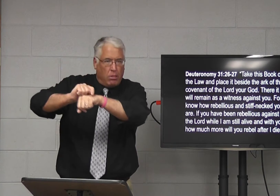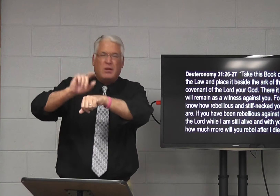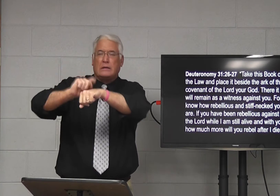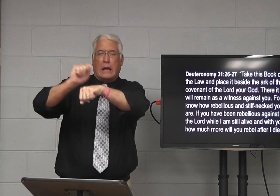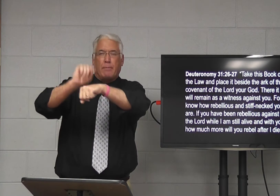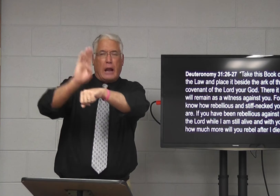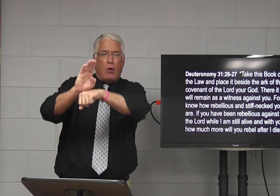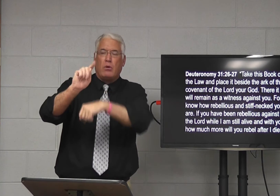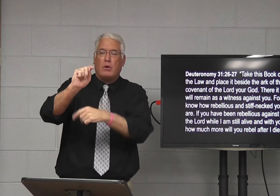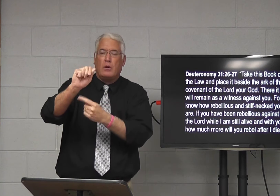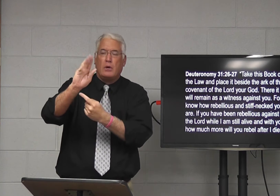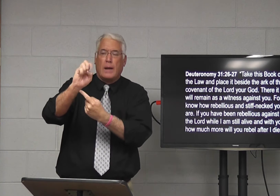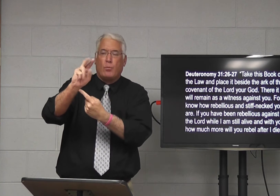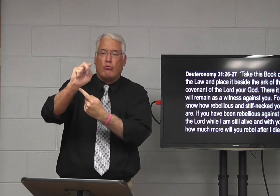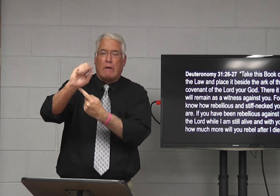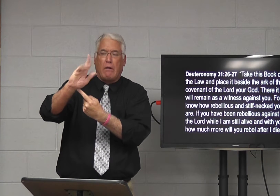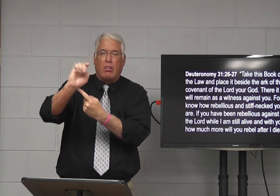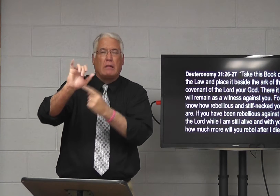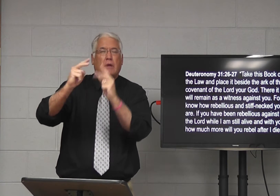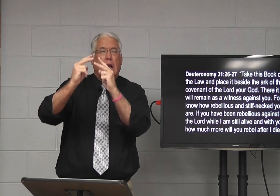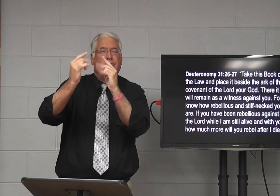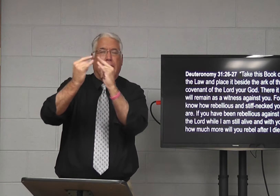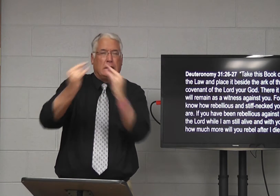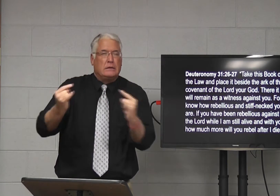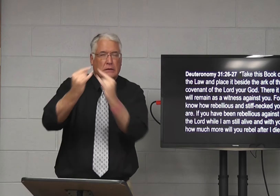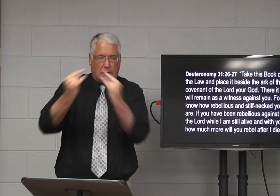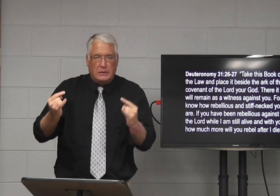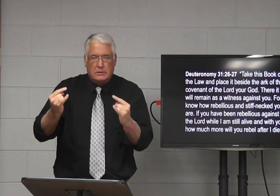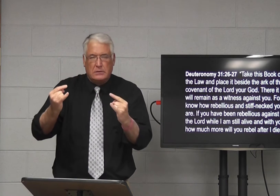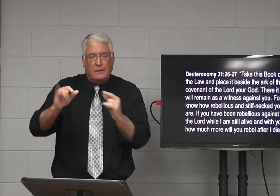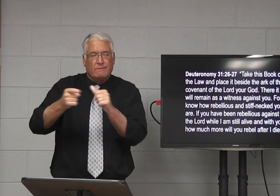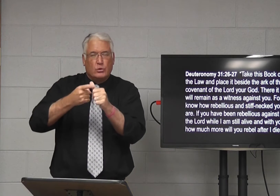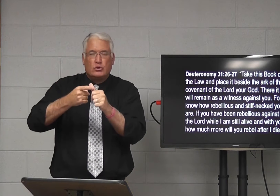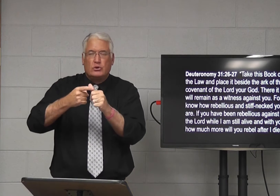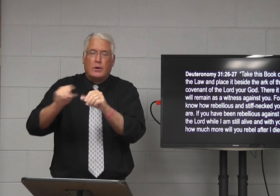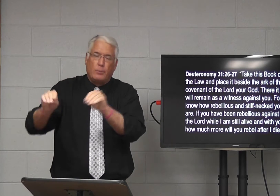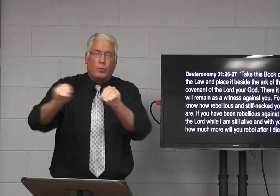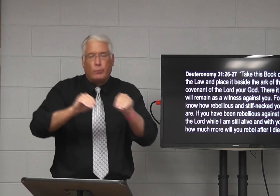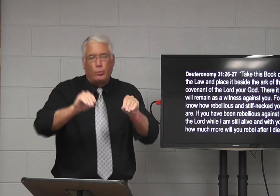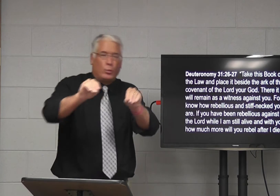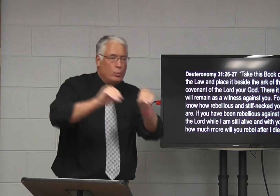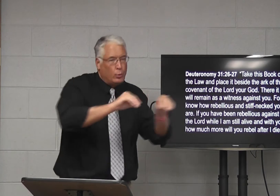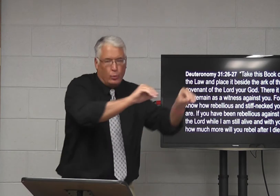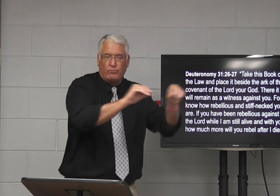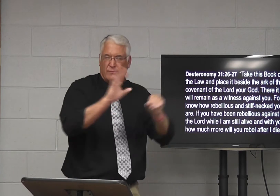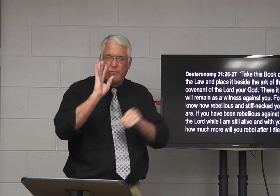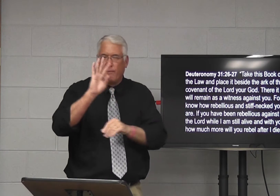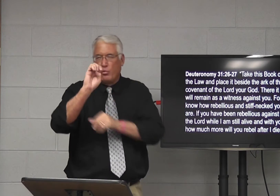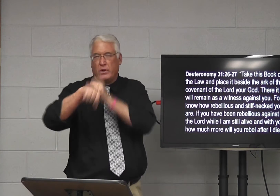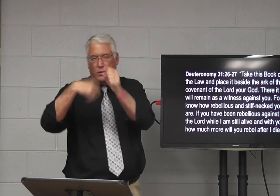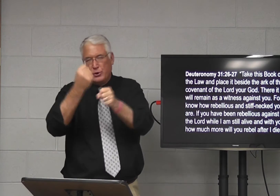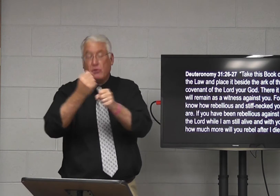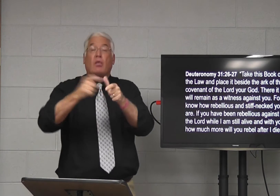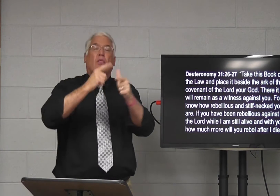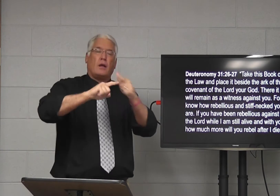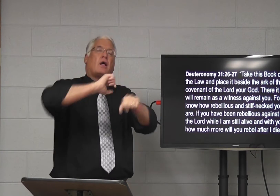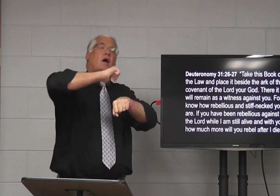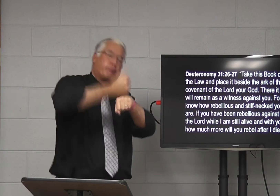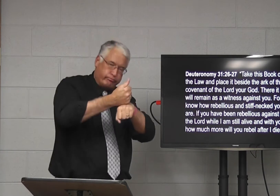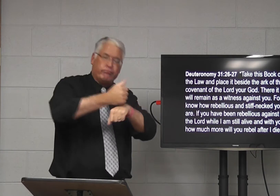Different furniture into the temple, into the tabernacle. You know, it was a tent at first that they could move because they were nomadic